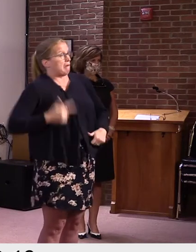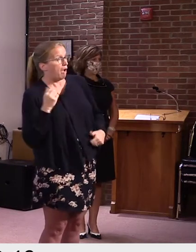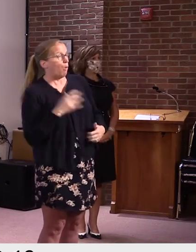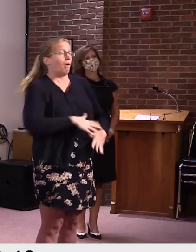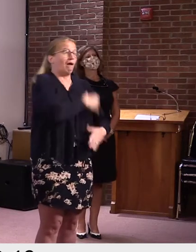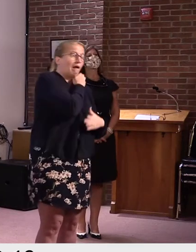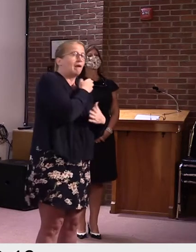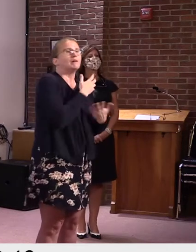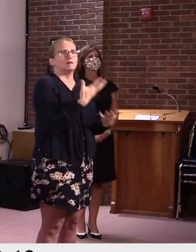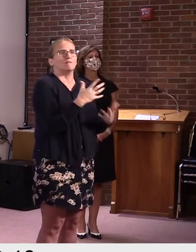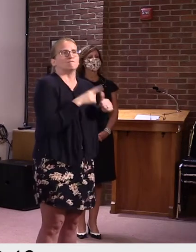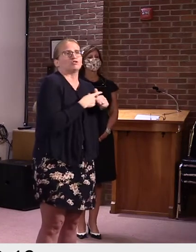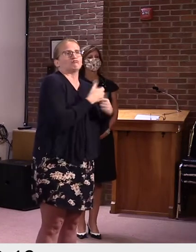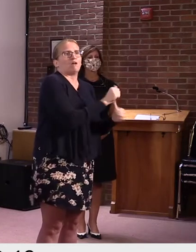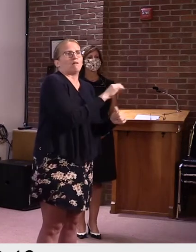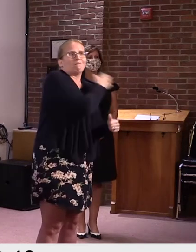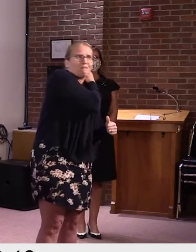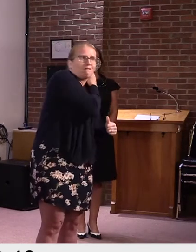Avery, WCAX.